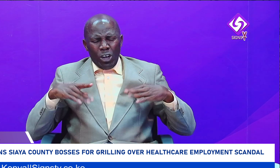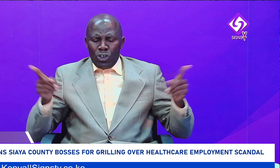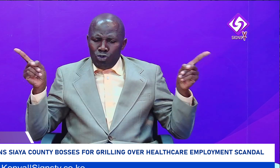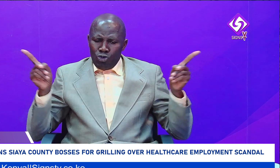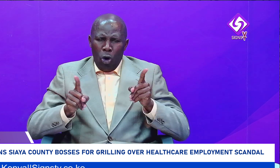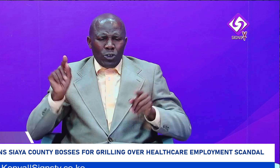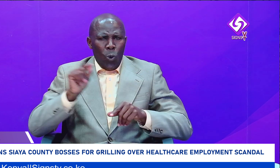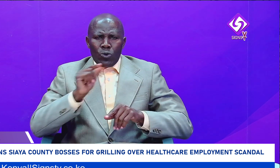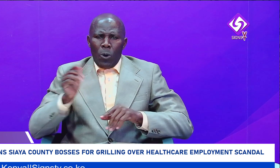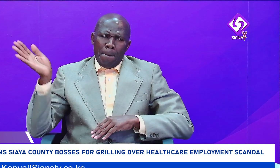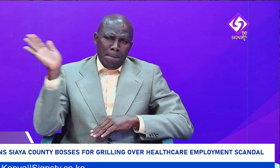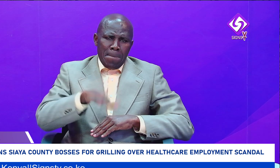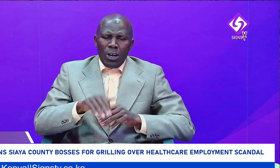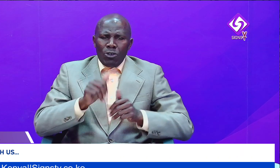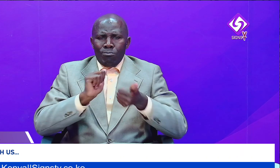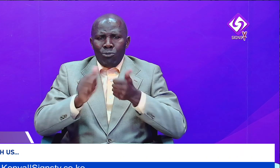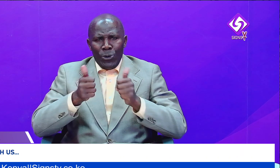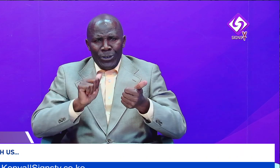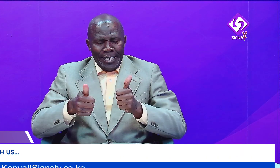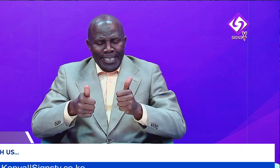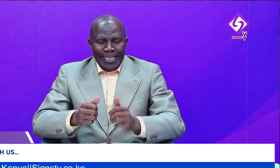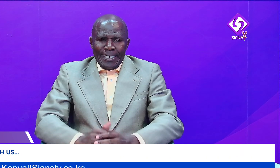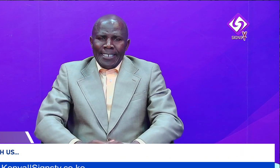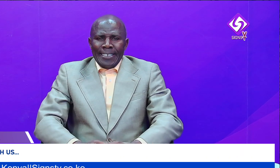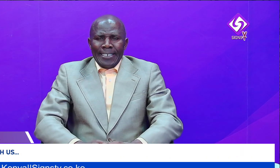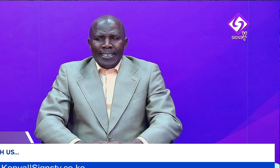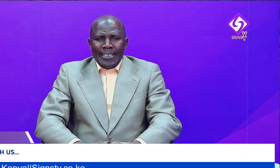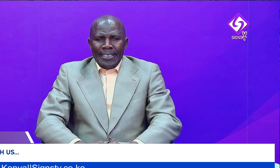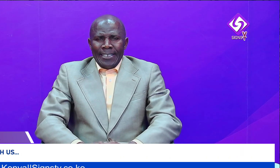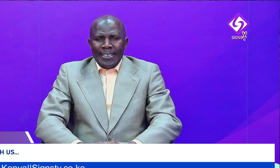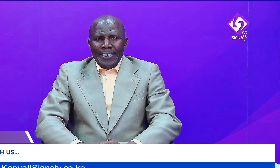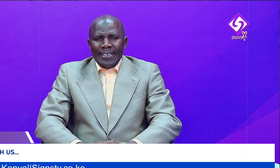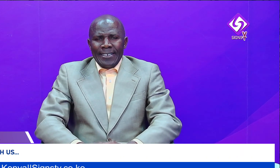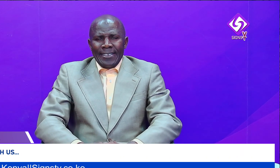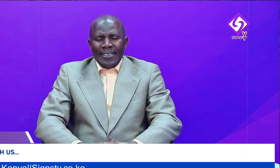And with that story, we end our news. We'll be back with sports news after this break. Stay tuned.